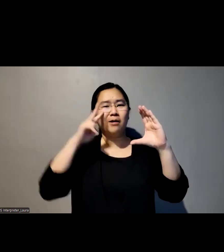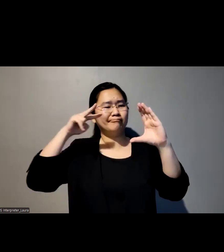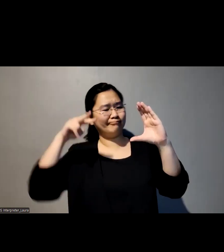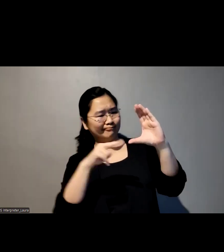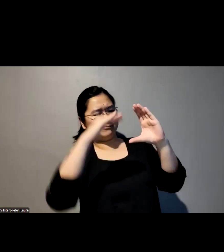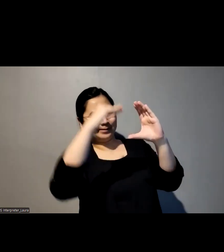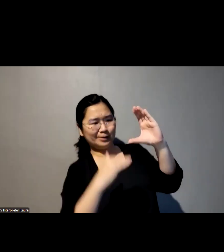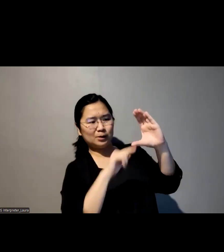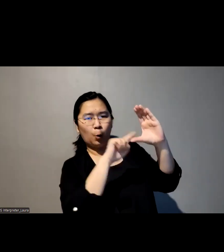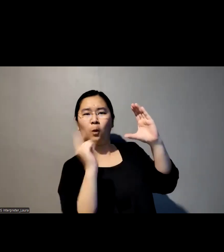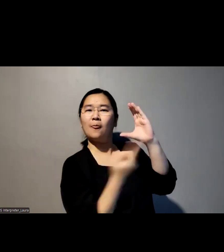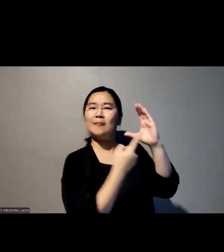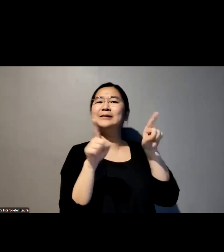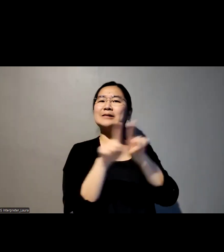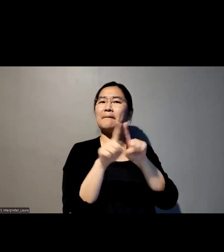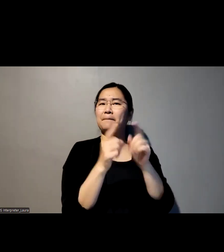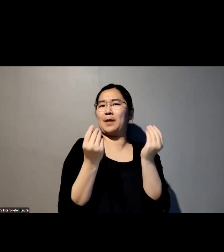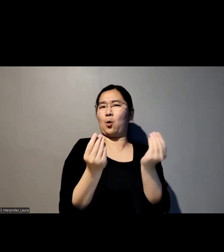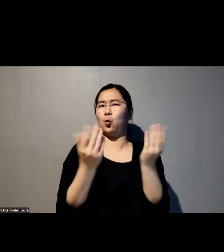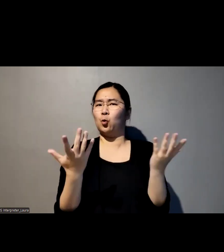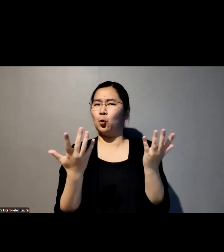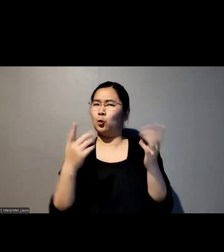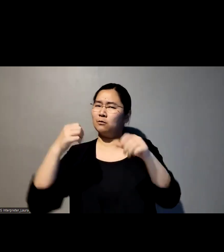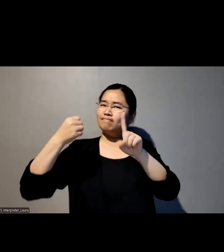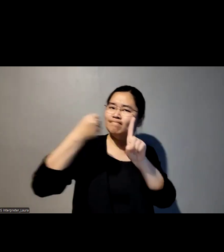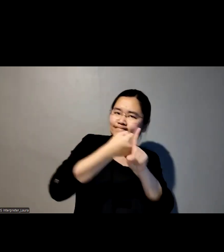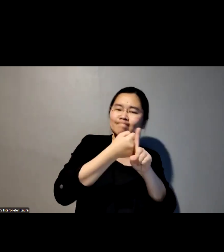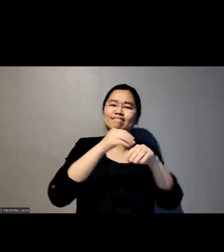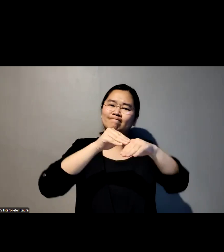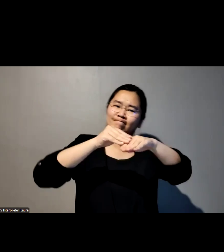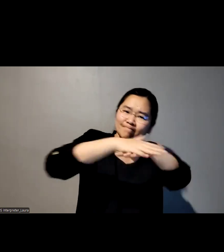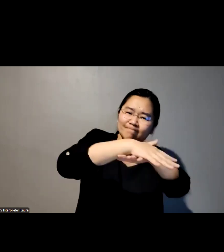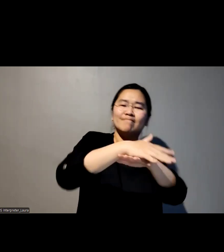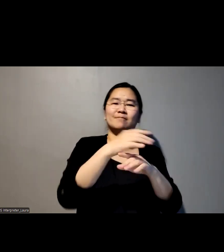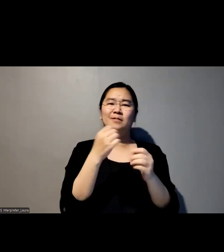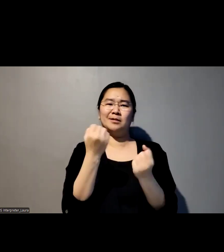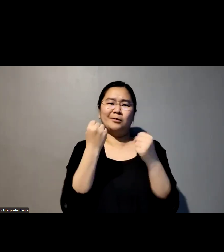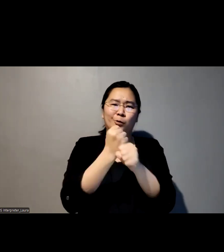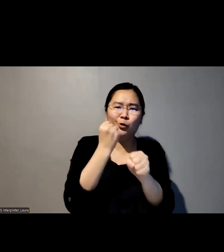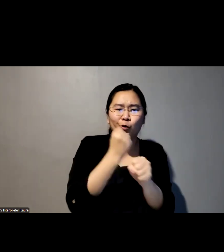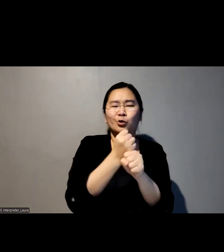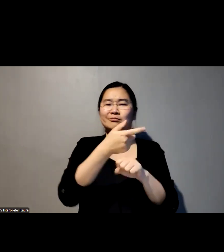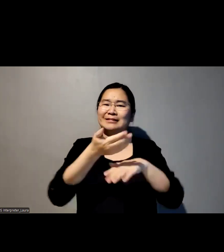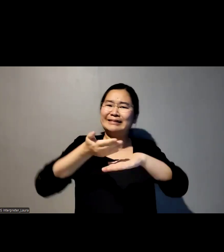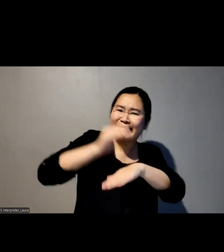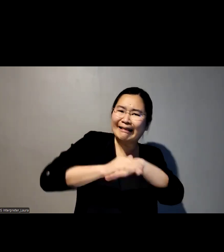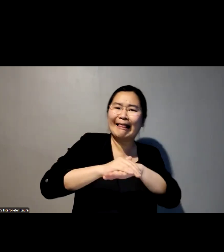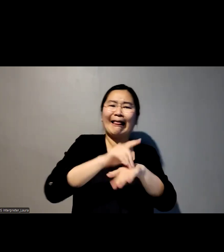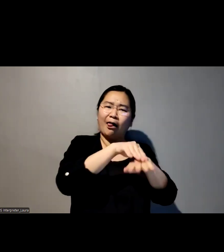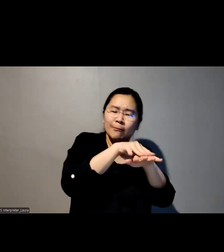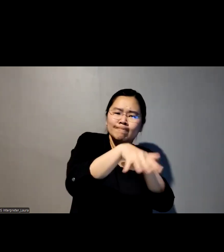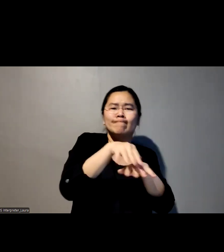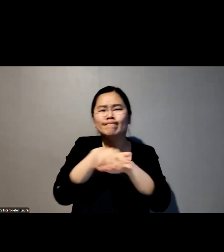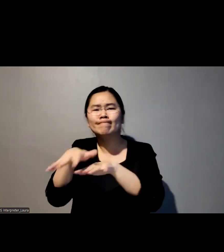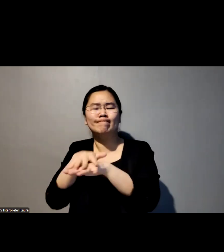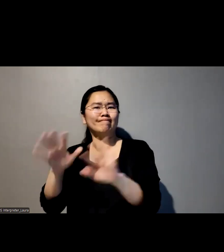There's a lot which we can think about when we look at Article 32, but sometimes it's only looking at funding, though funding is